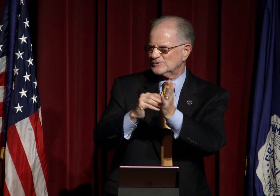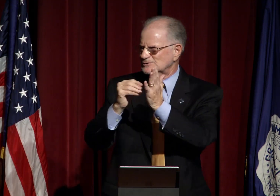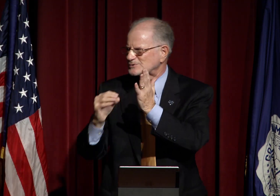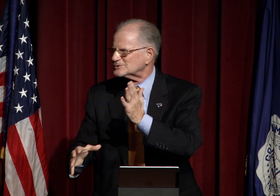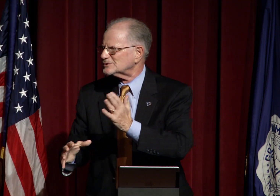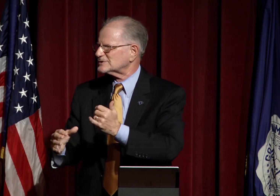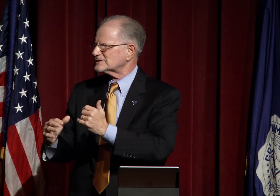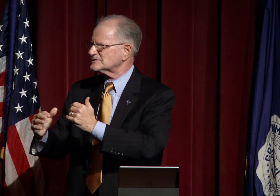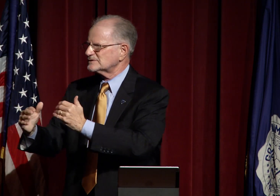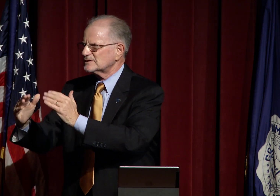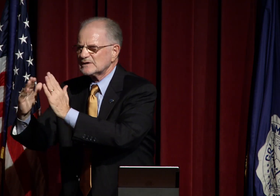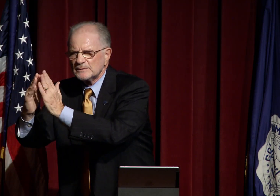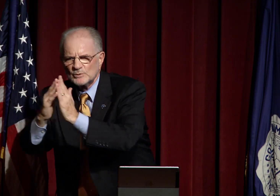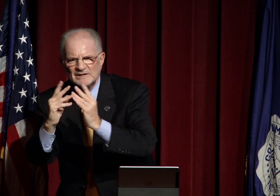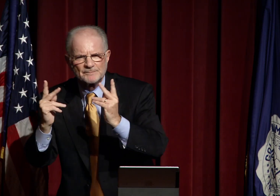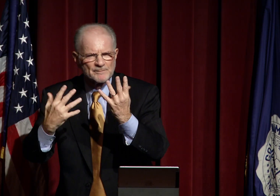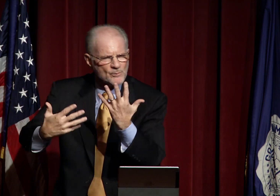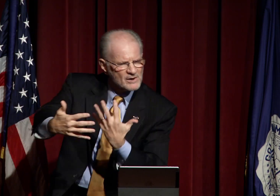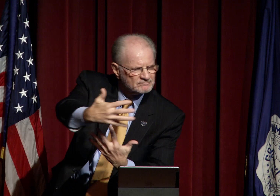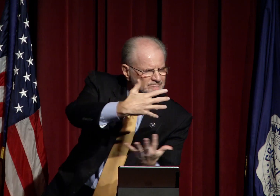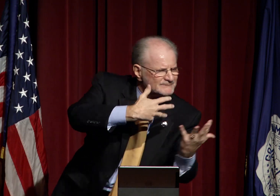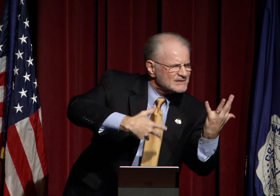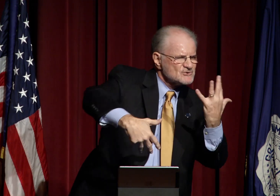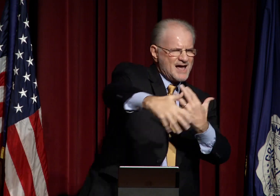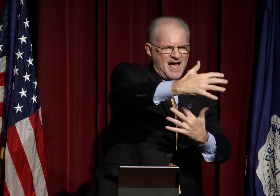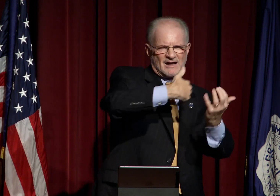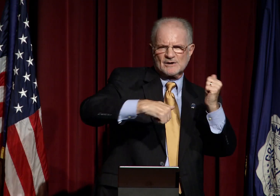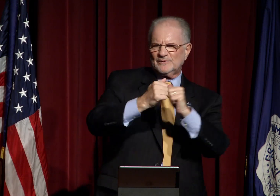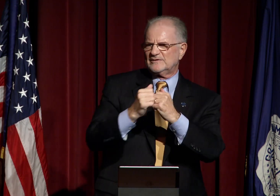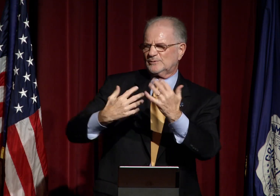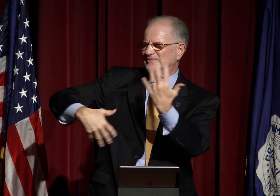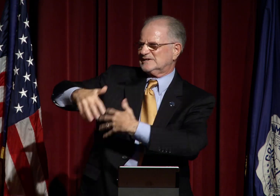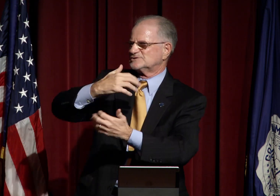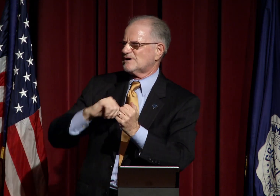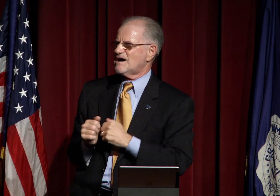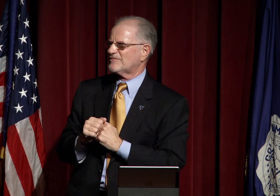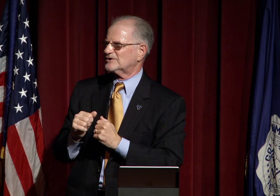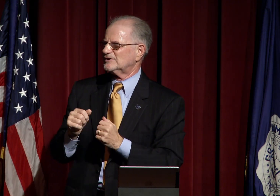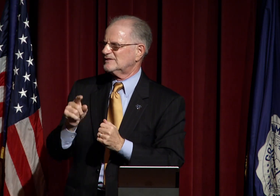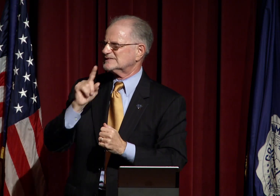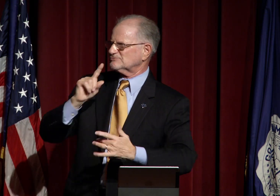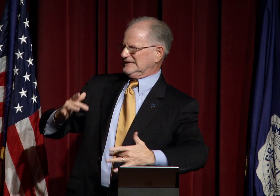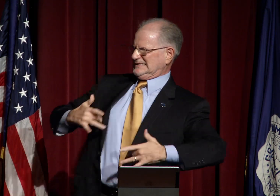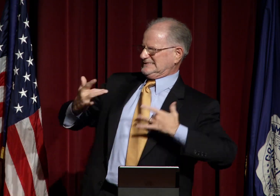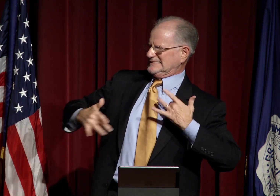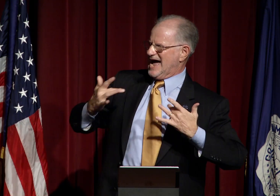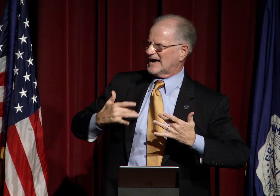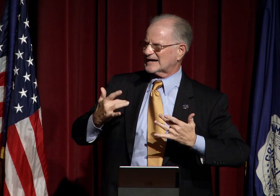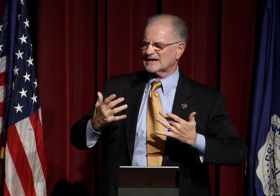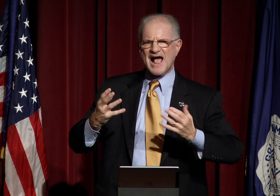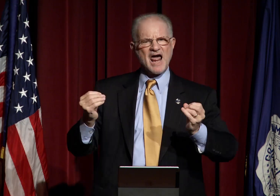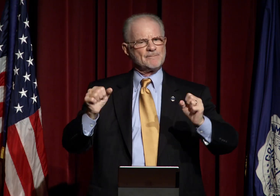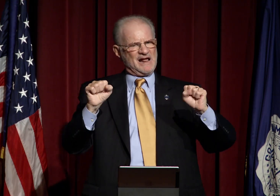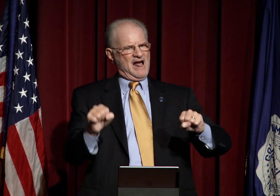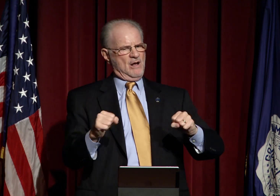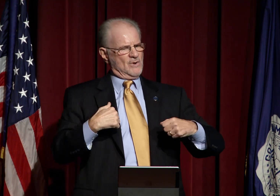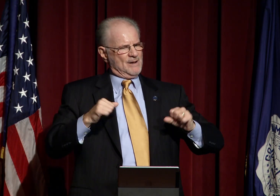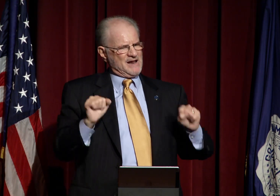will, surrounding the campus where Gallaudet students, faculty, and staff are interacting in new ways with the surrounding community.